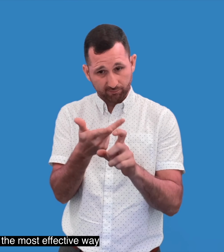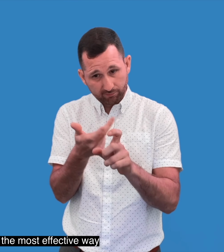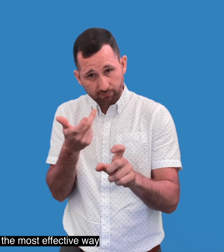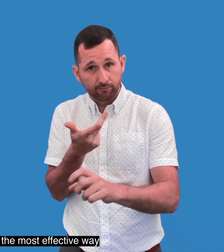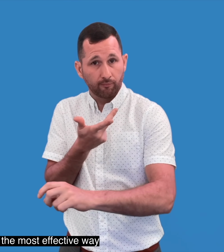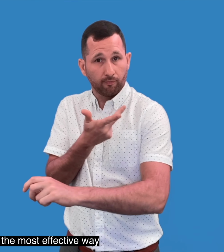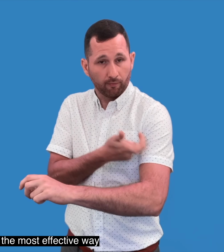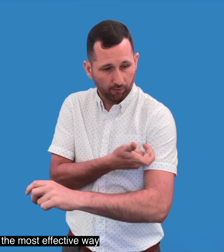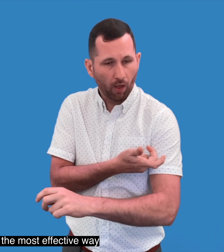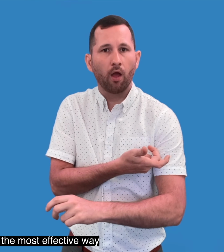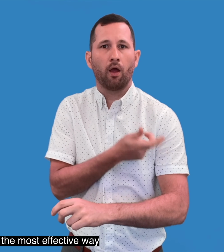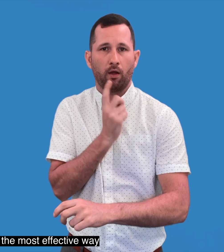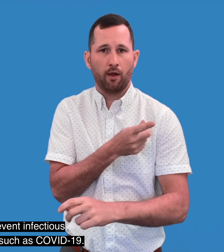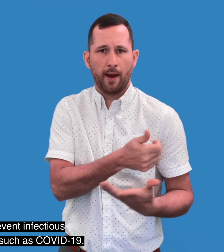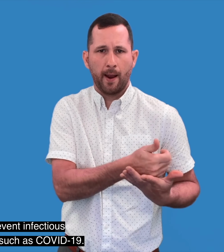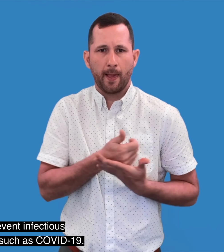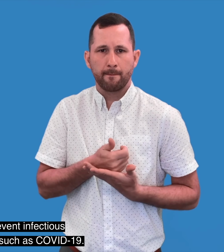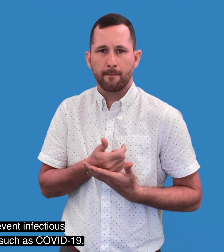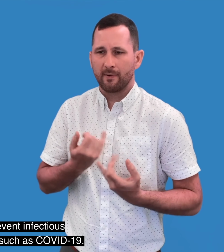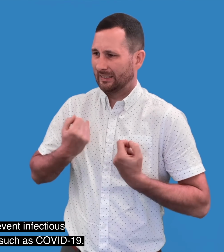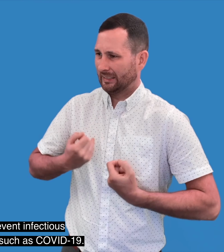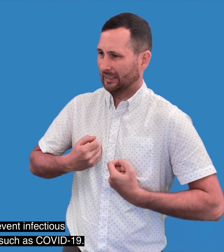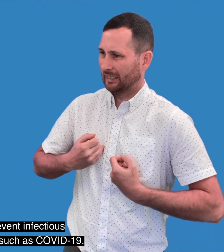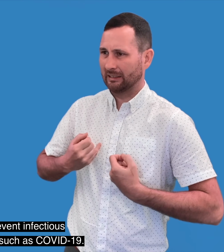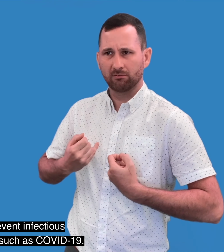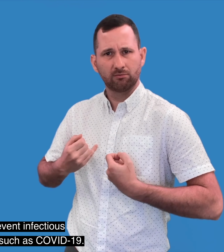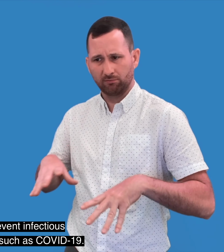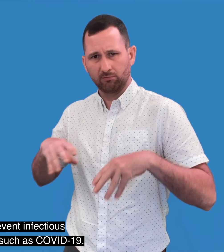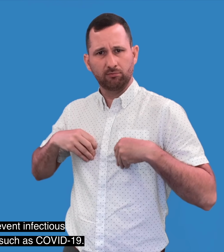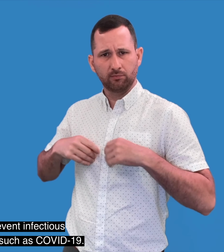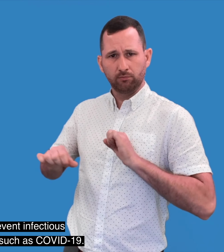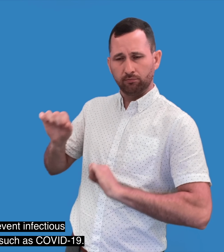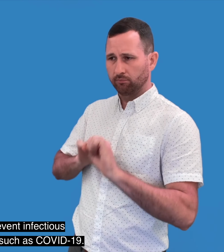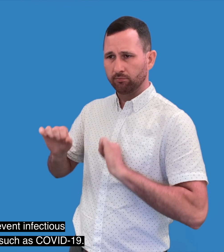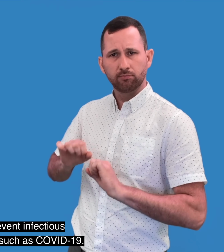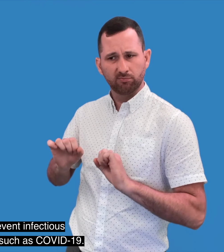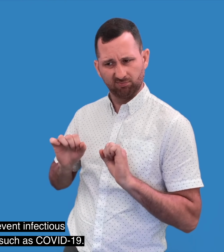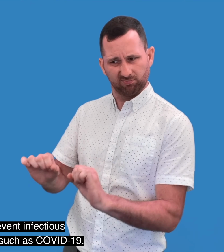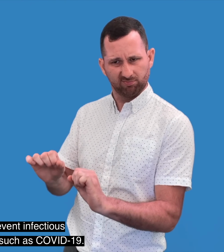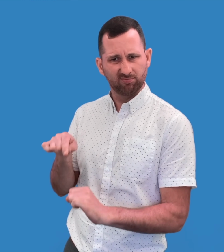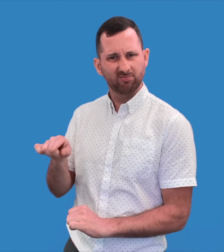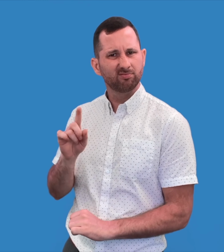Vaccines are the most effective way to prevent infectious diseases such as COVID-19.